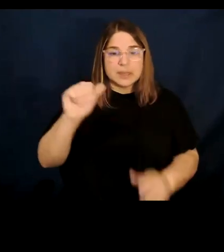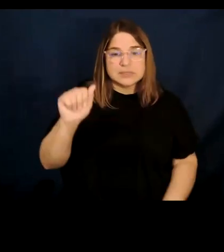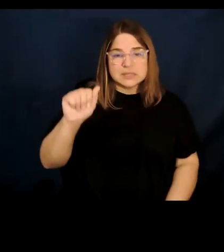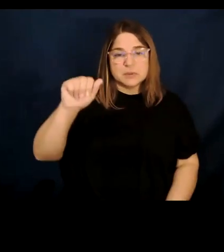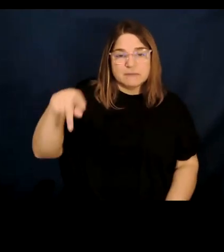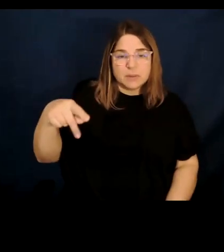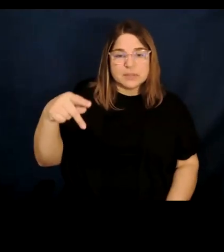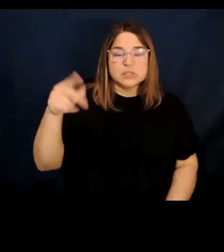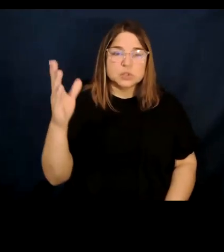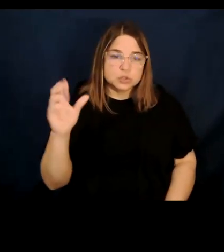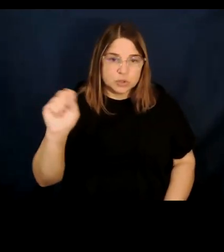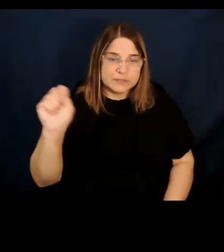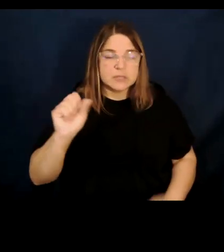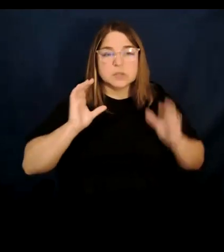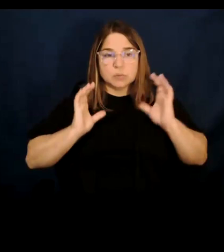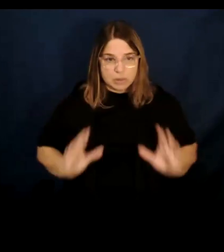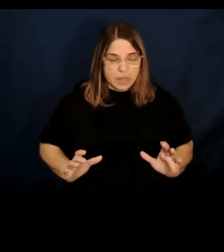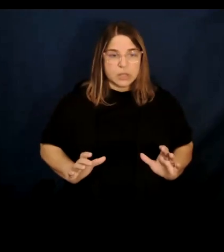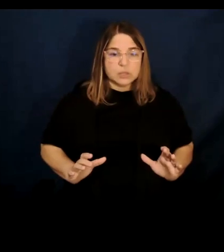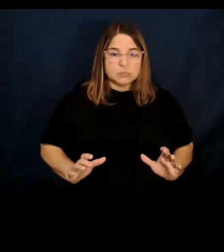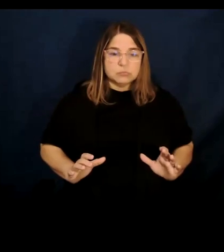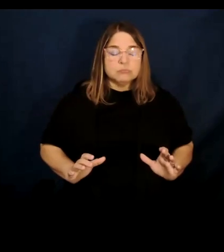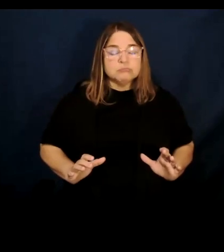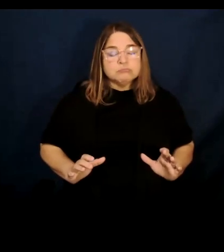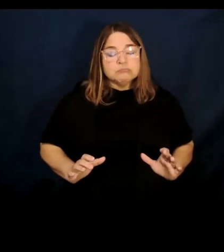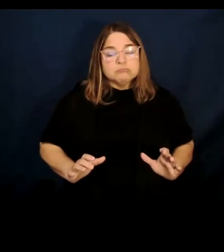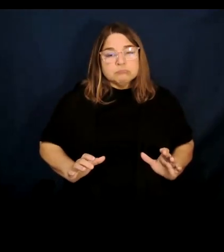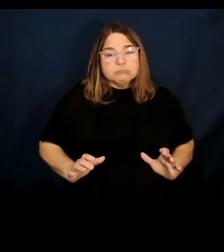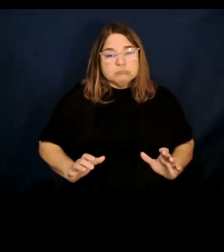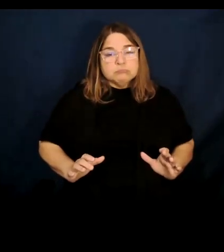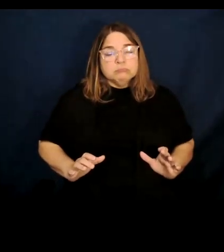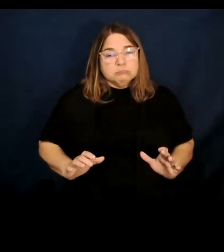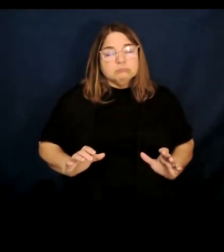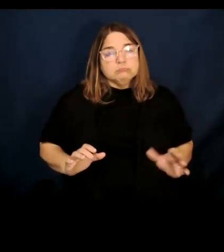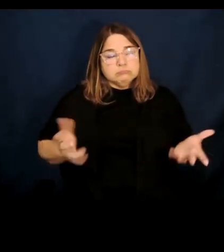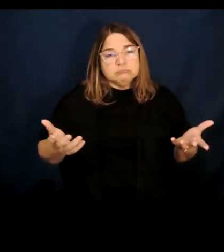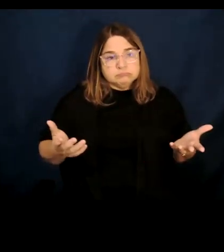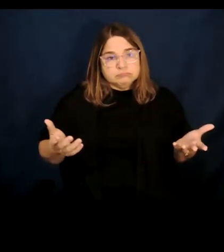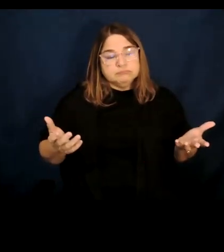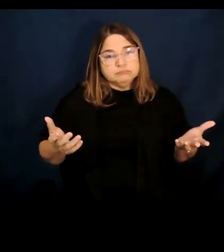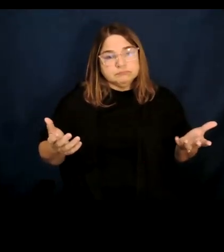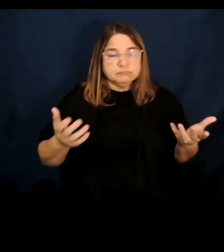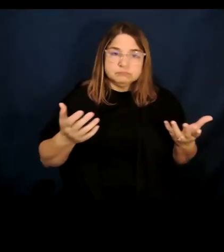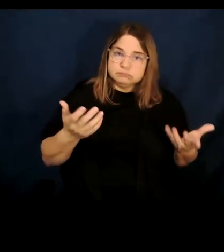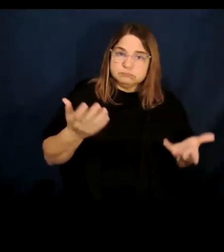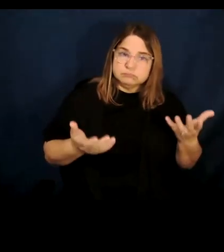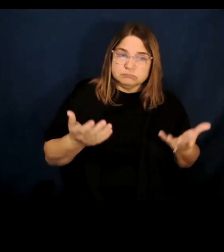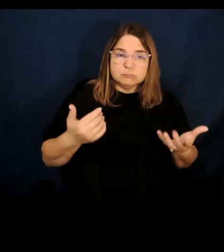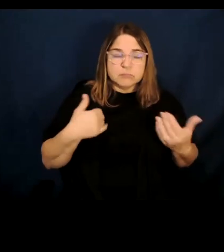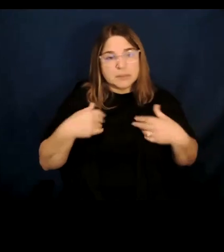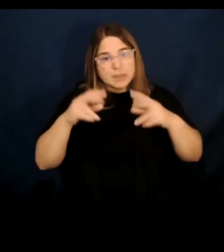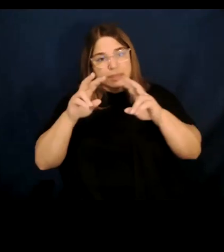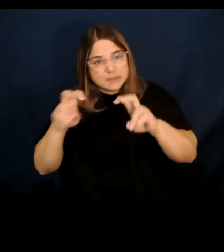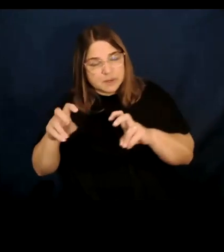will provide patients with access to a number of services, such as PGX examination, that are not necessarily available to them in